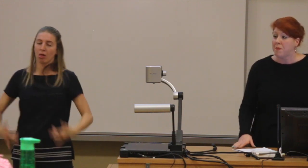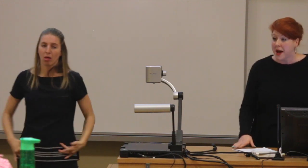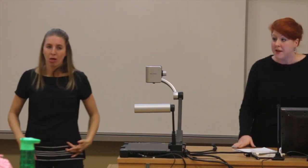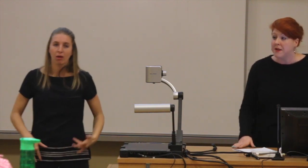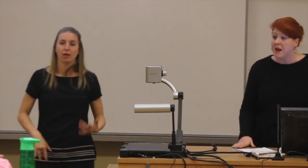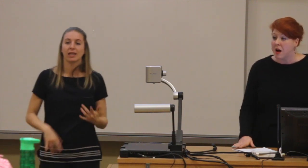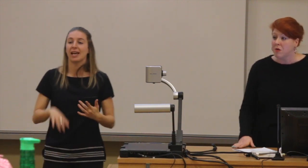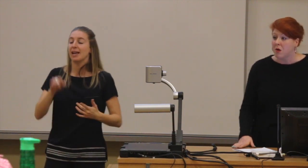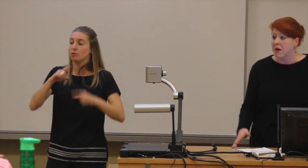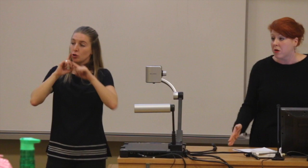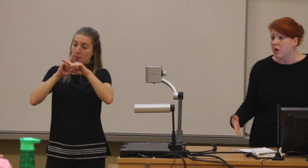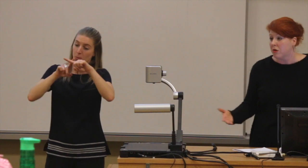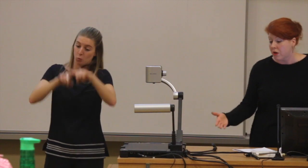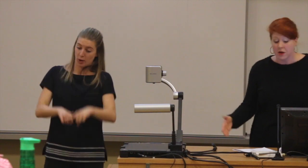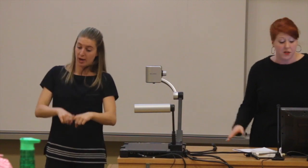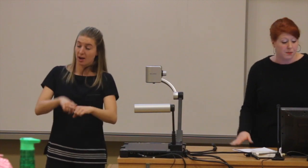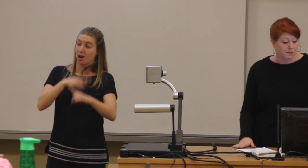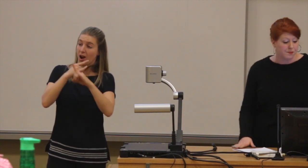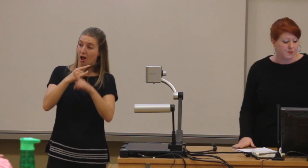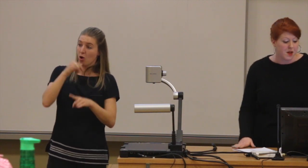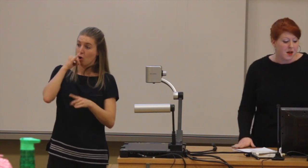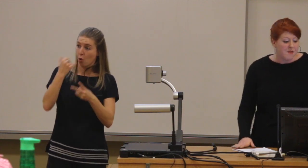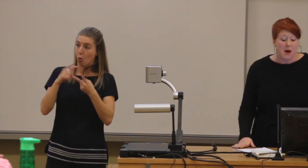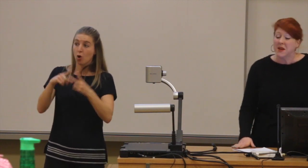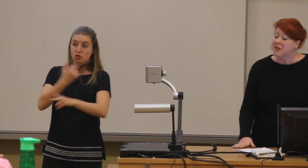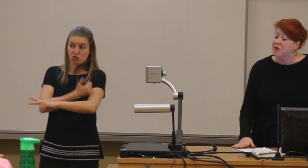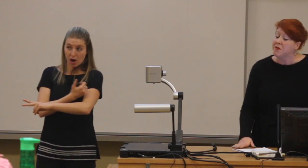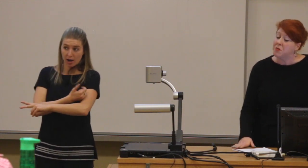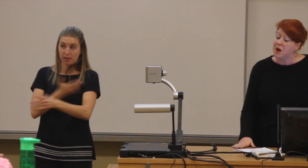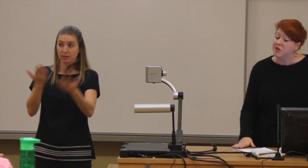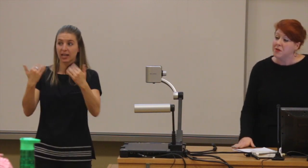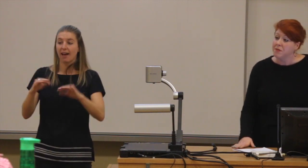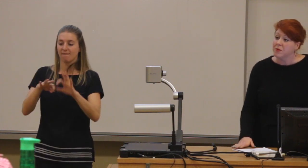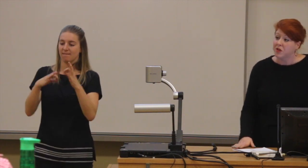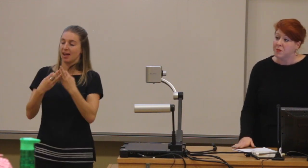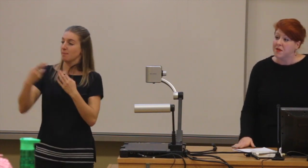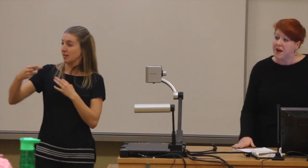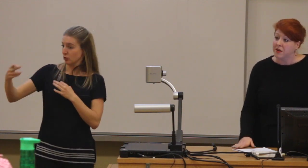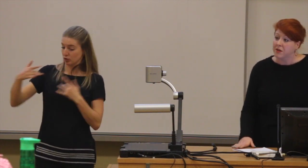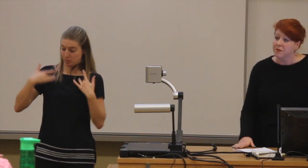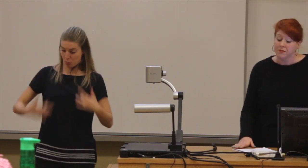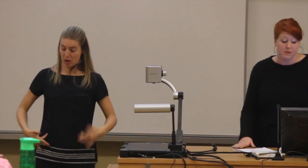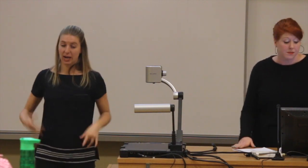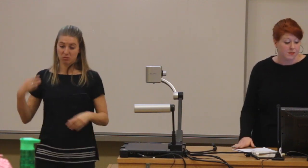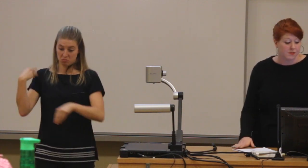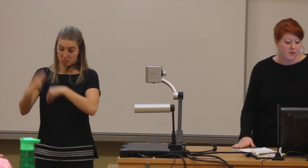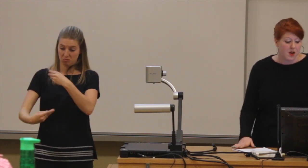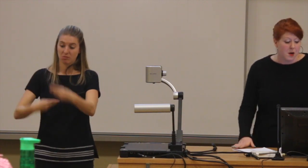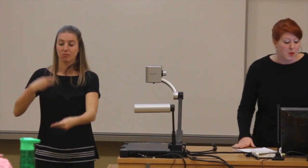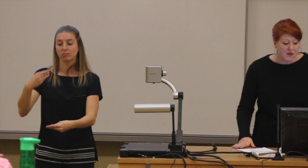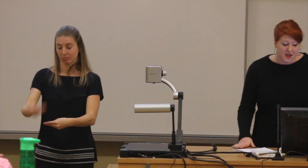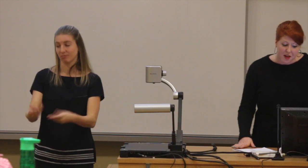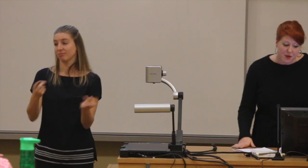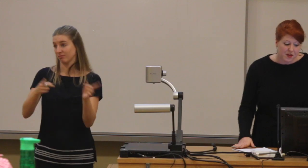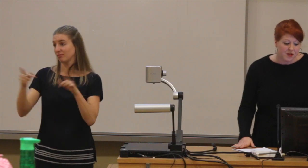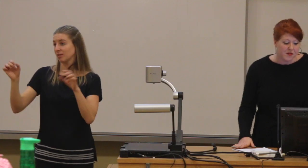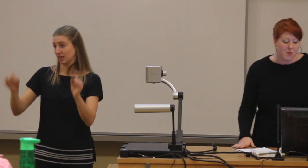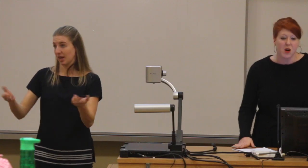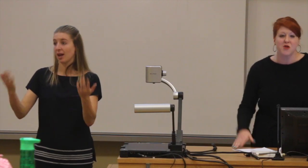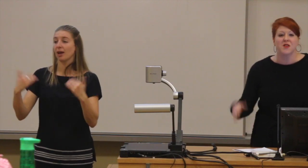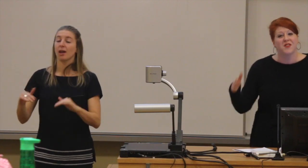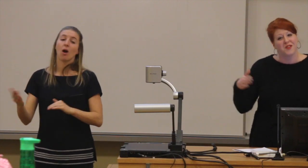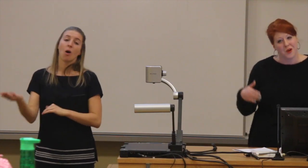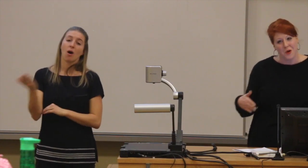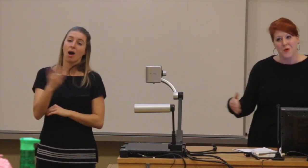when you're dependent now on alcohol or drugs. Family history of depression could also be a factor. Previous episodes